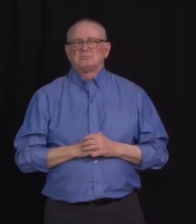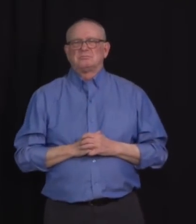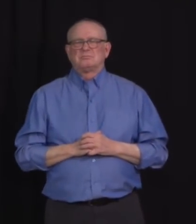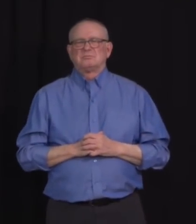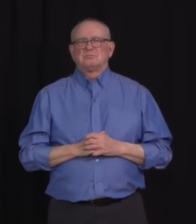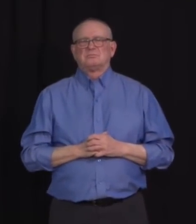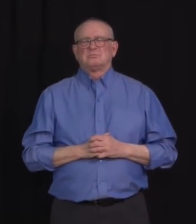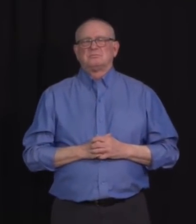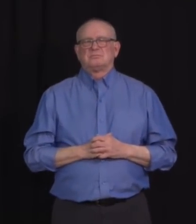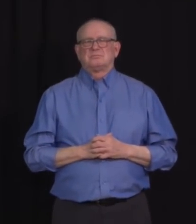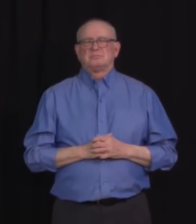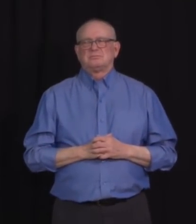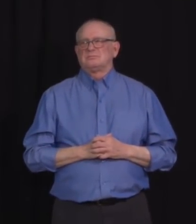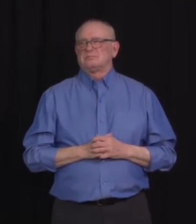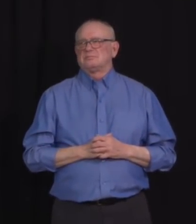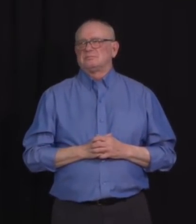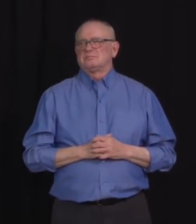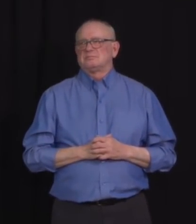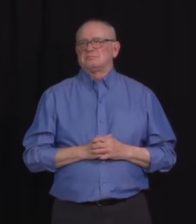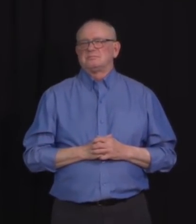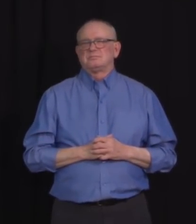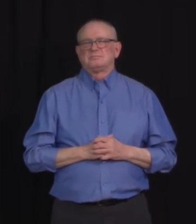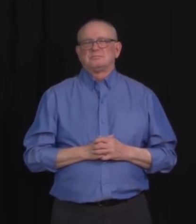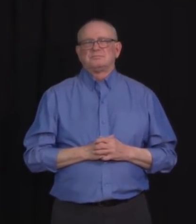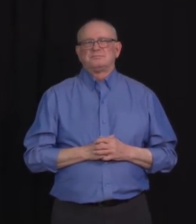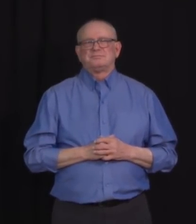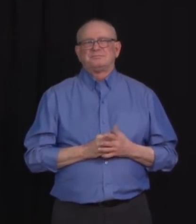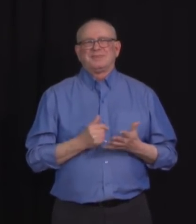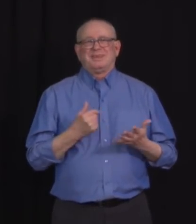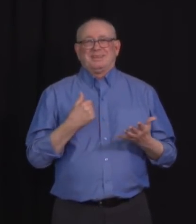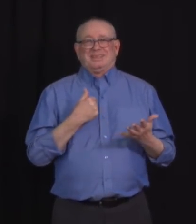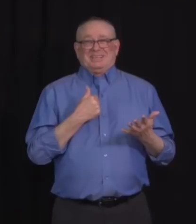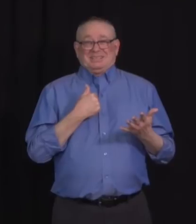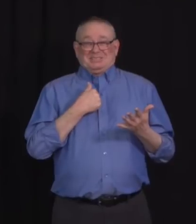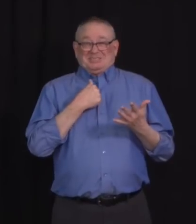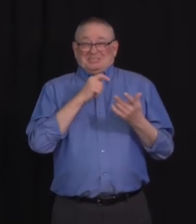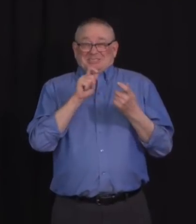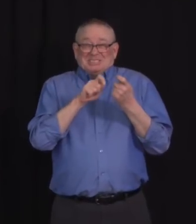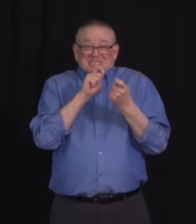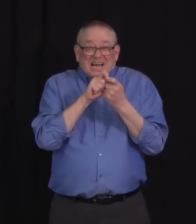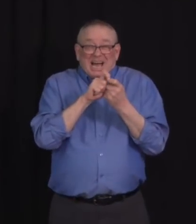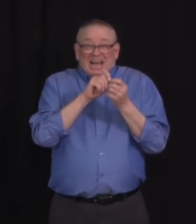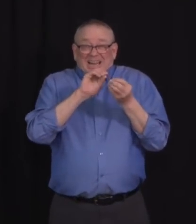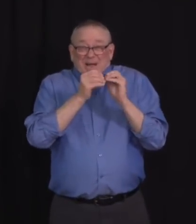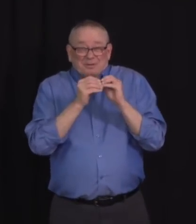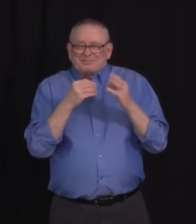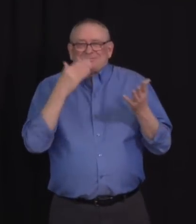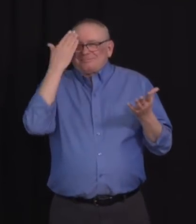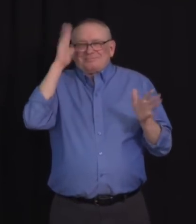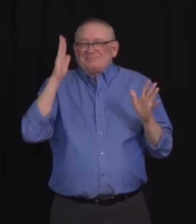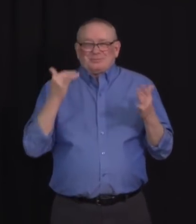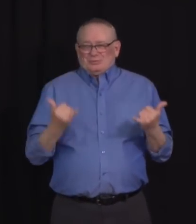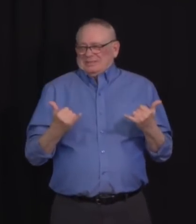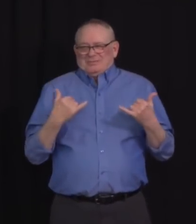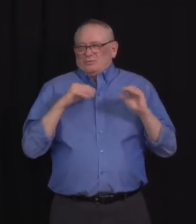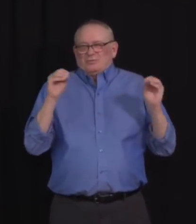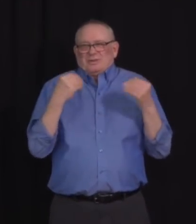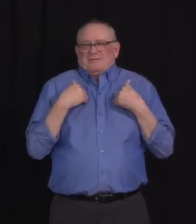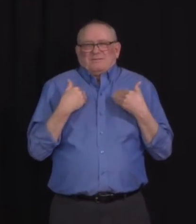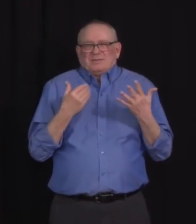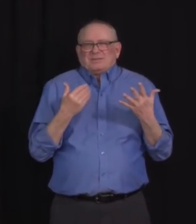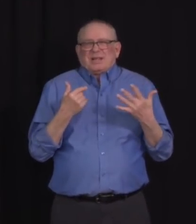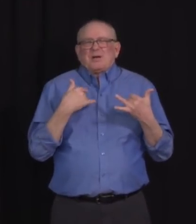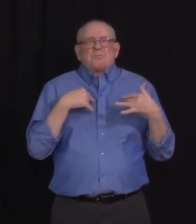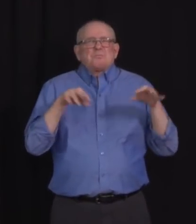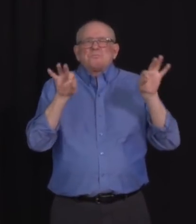at a provincial level. And while I don't have the specific numbers in front of me right now, certainly one of the things that we're watching is